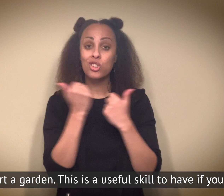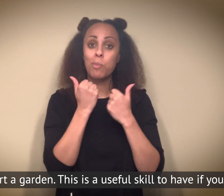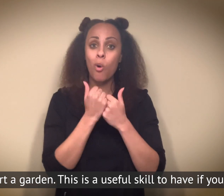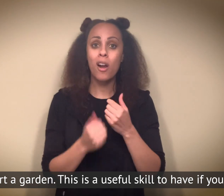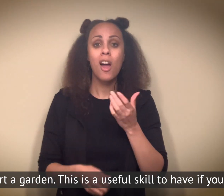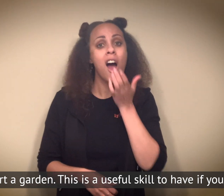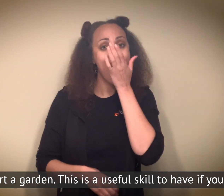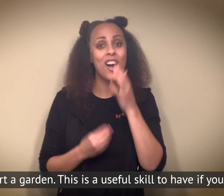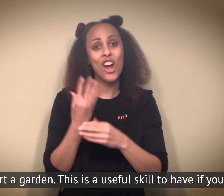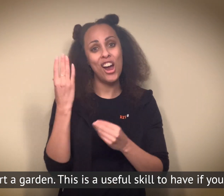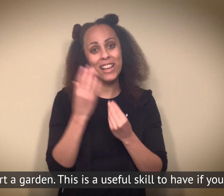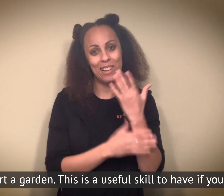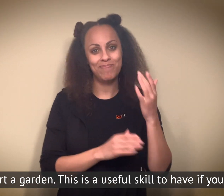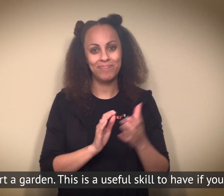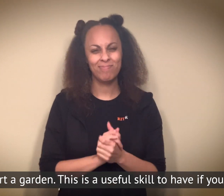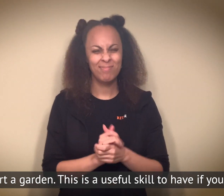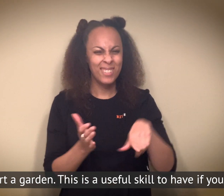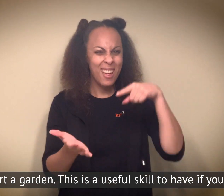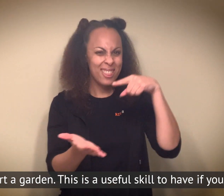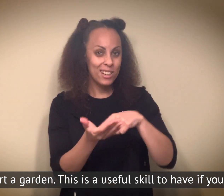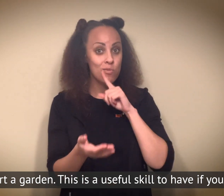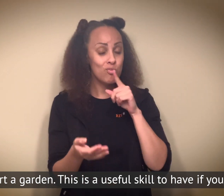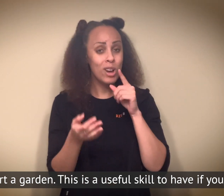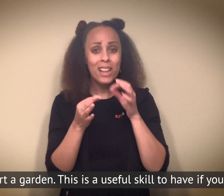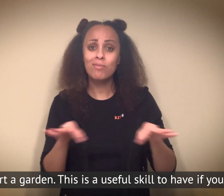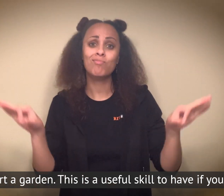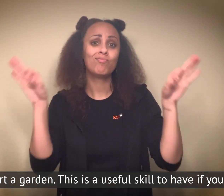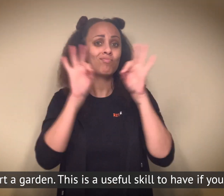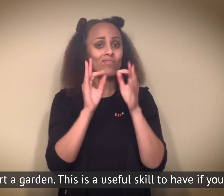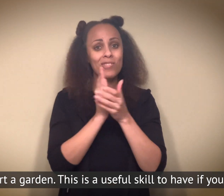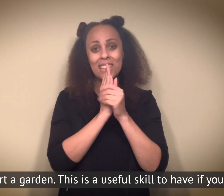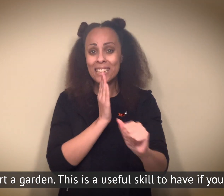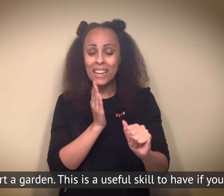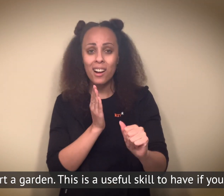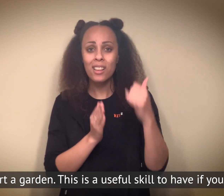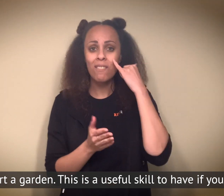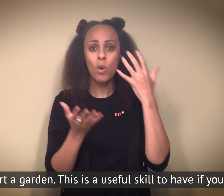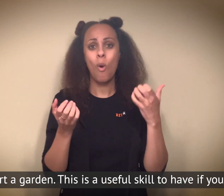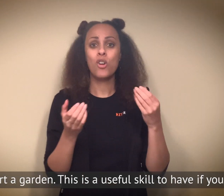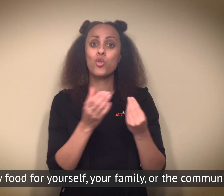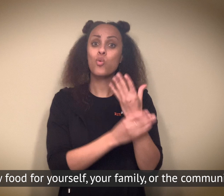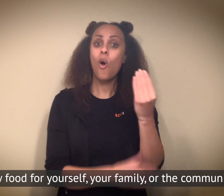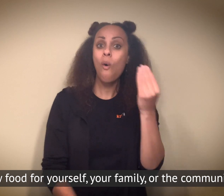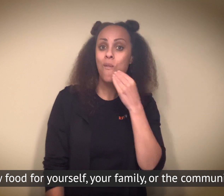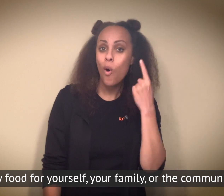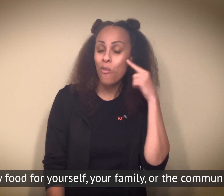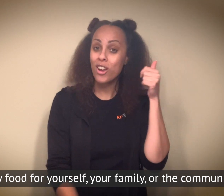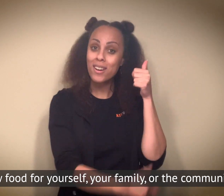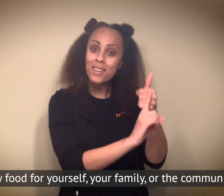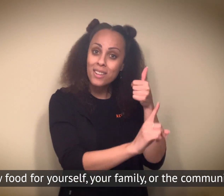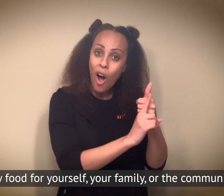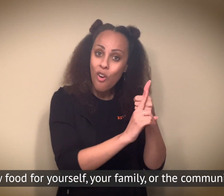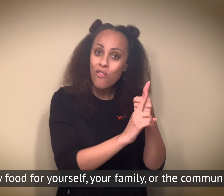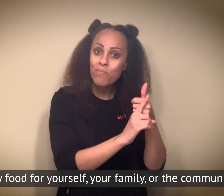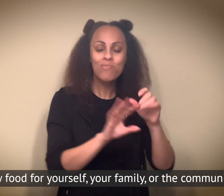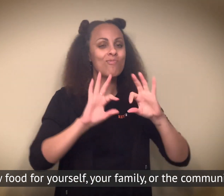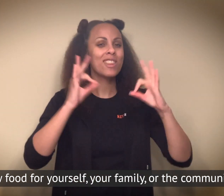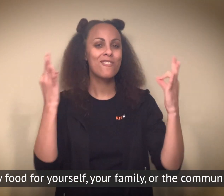bigger to support a garden. This is a useful skill to have if you want to grow food for yourself,